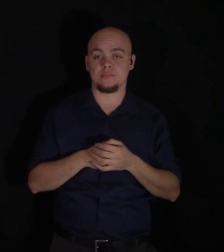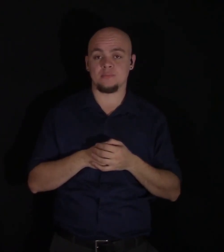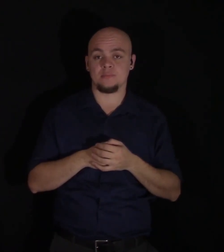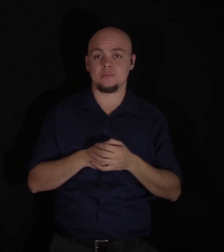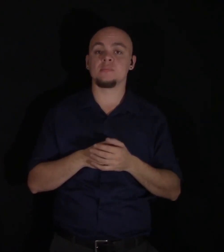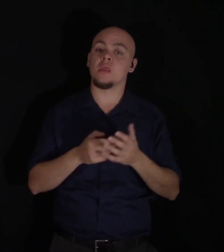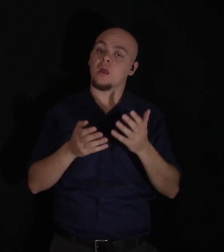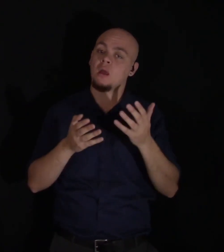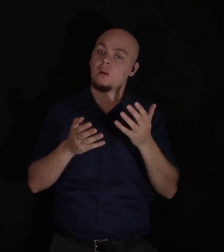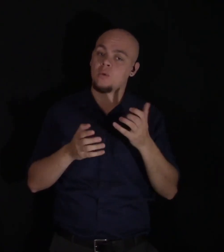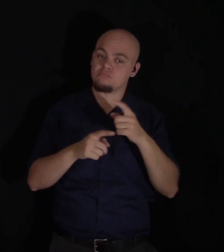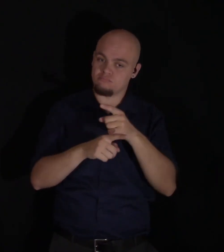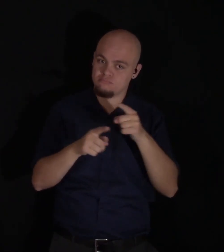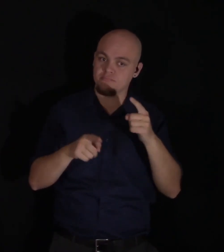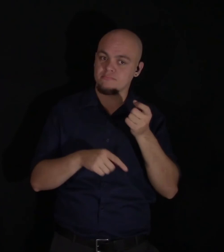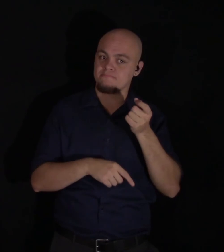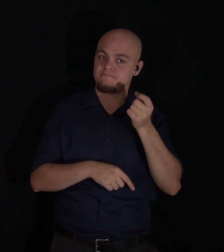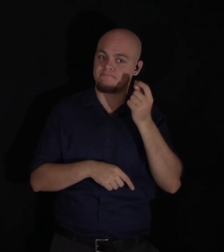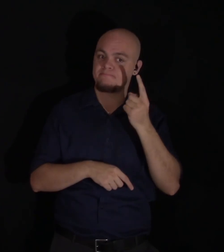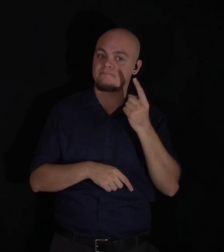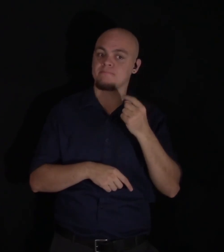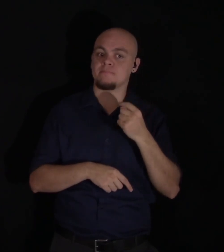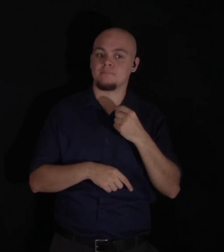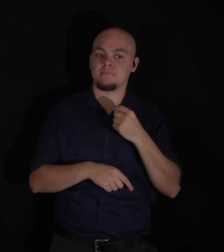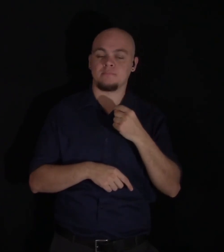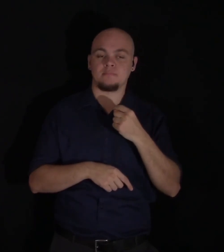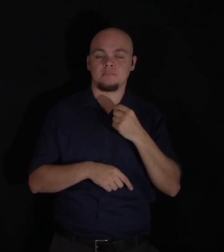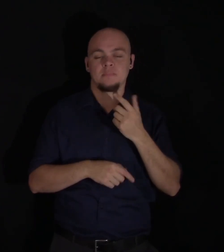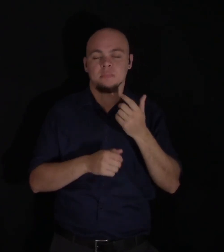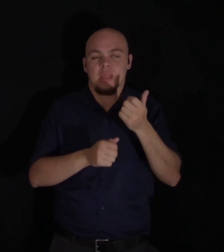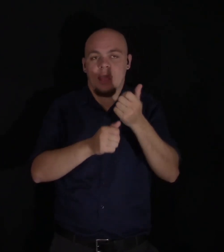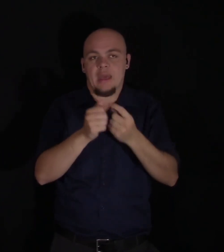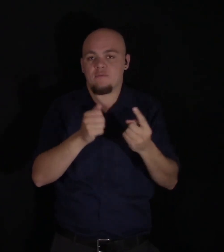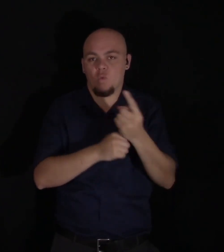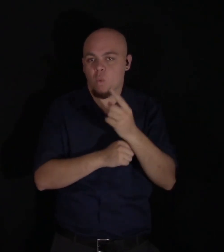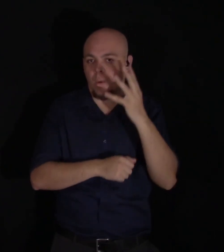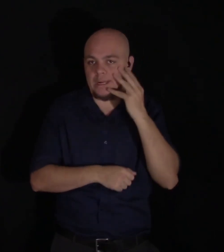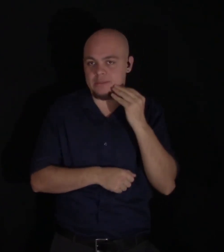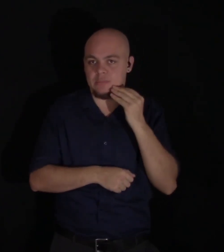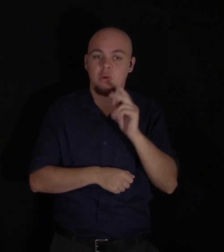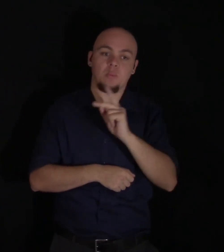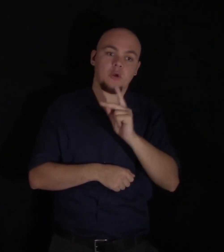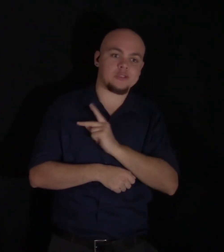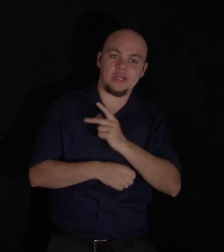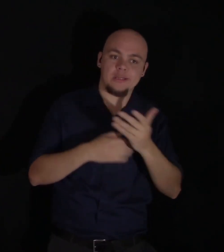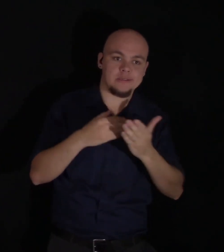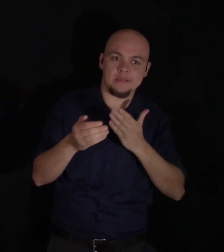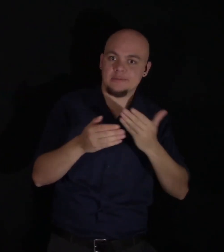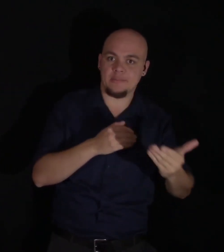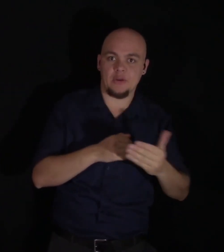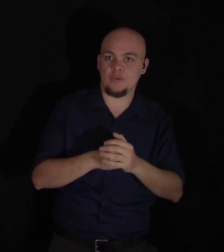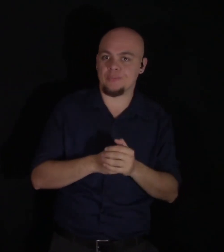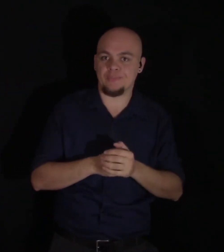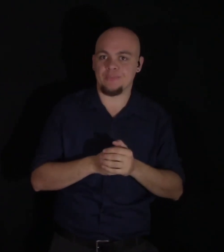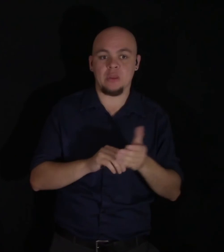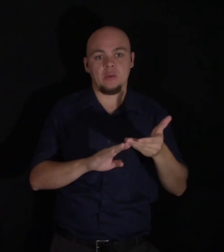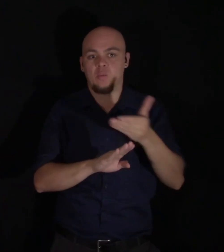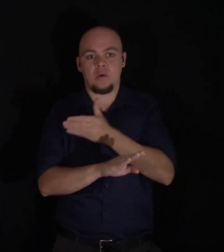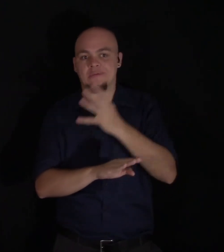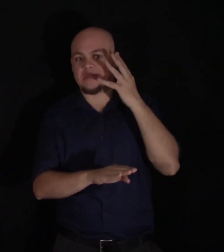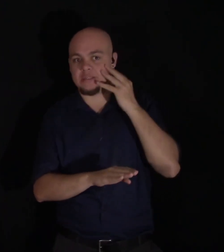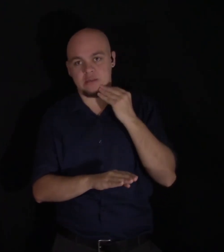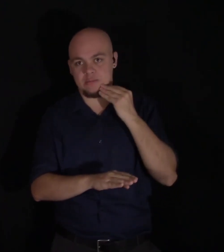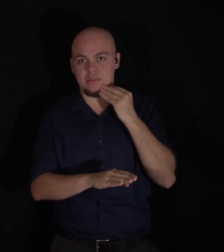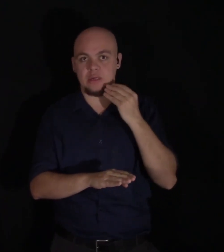I want you to understand that what I'm talking about here happens to everyone, regardless of personality, previous experience